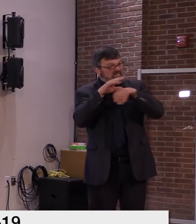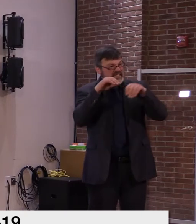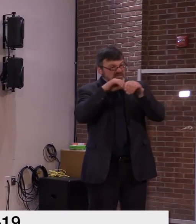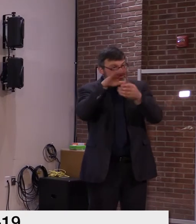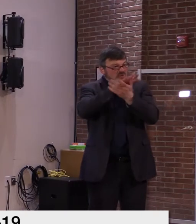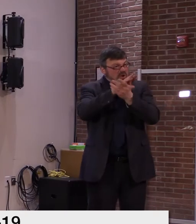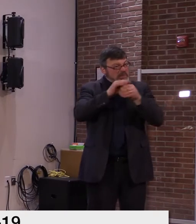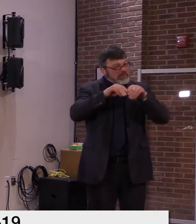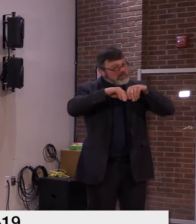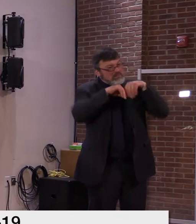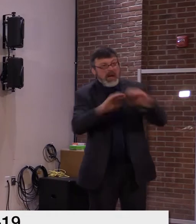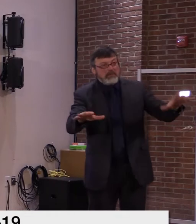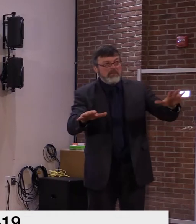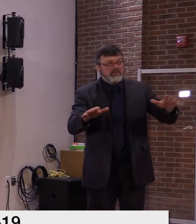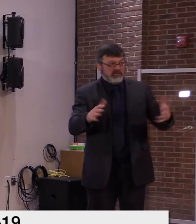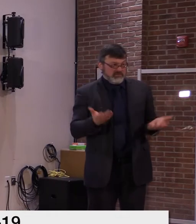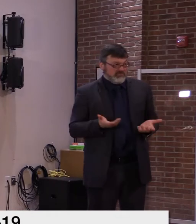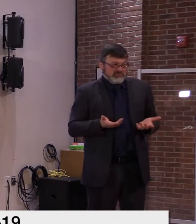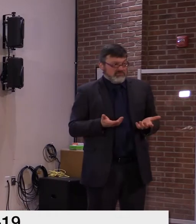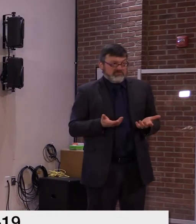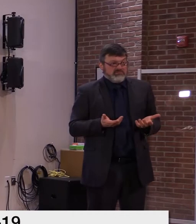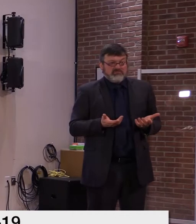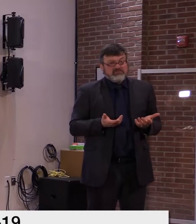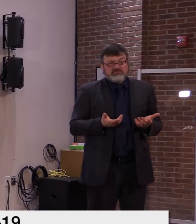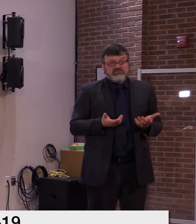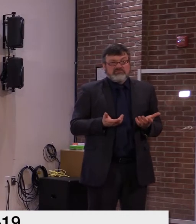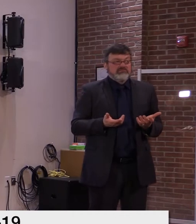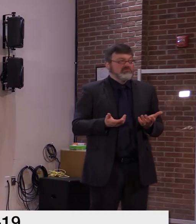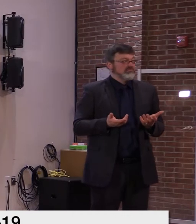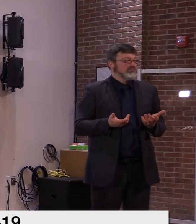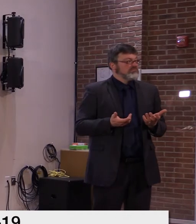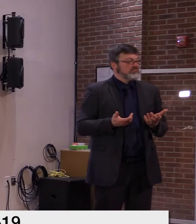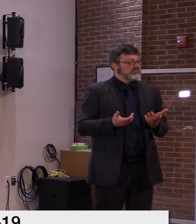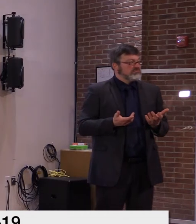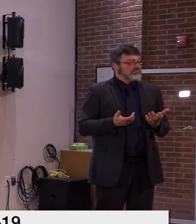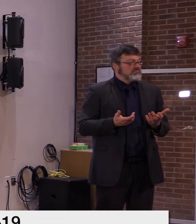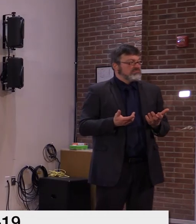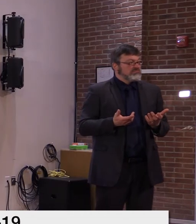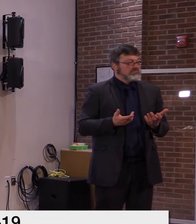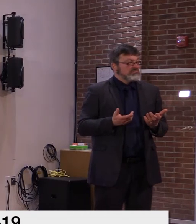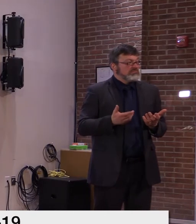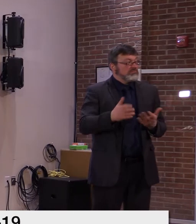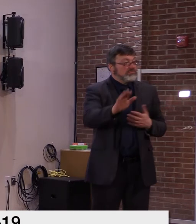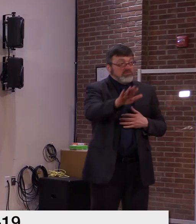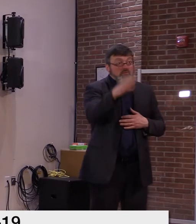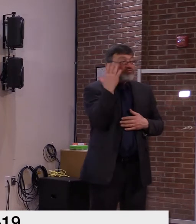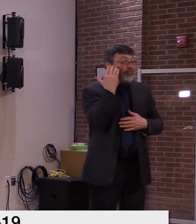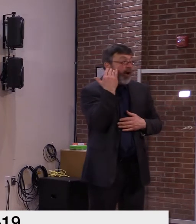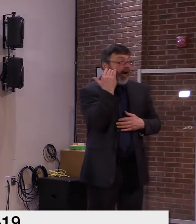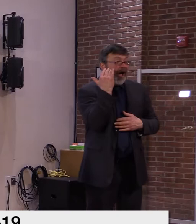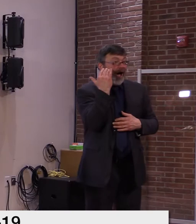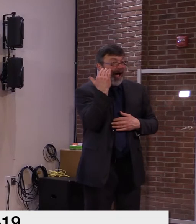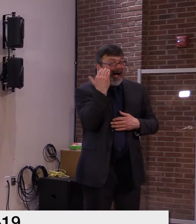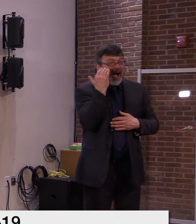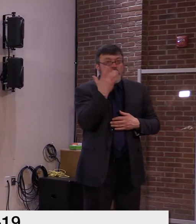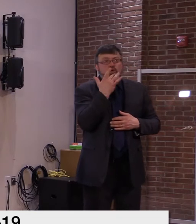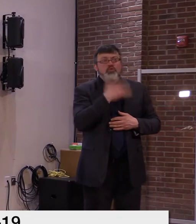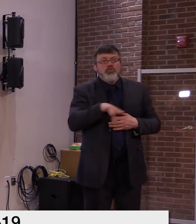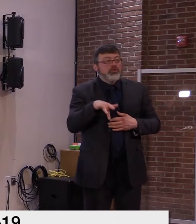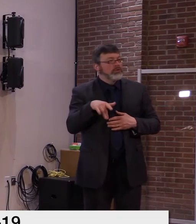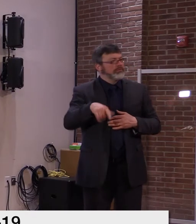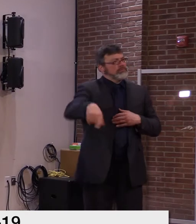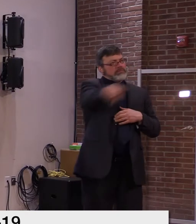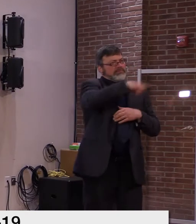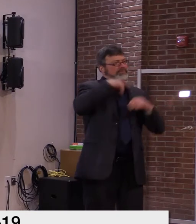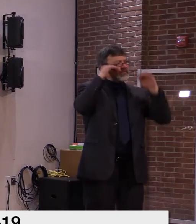open throughout the pandemic due to the hard work of school staff, state employees, and the cooperation of the students and their families.